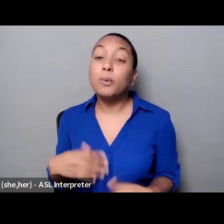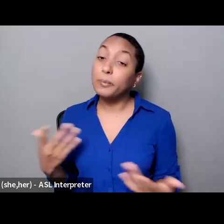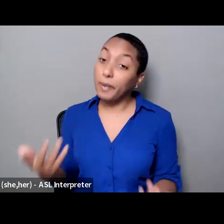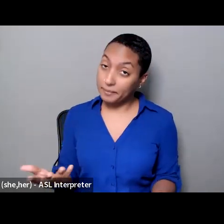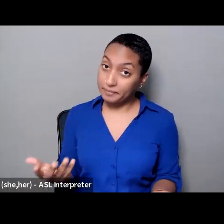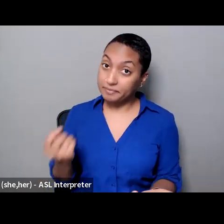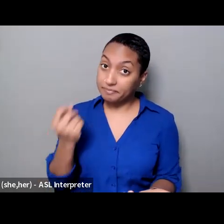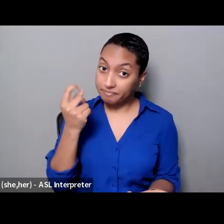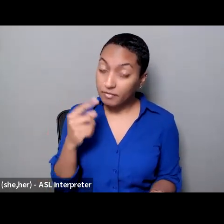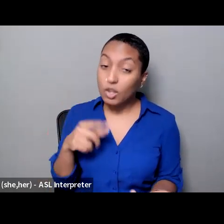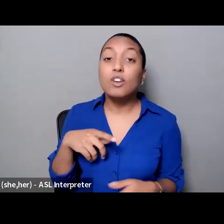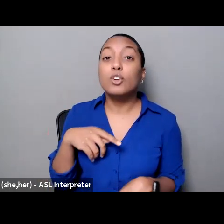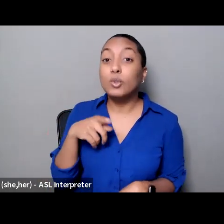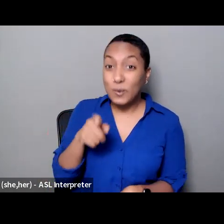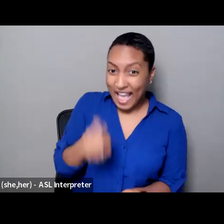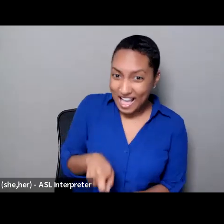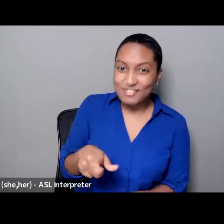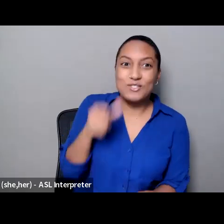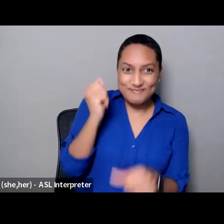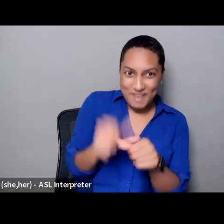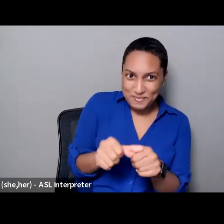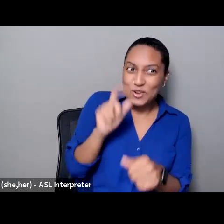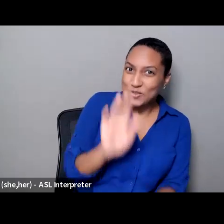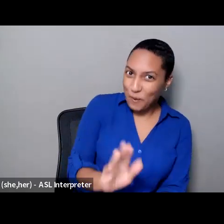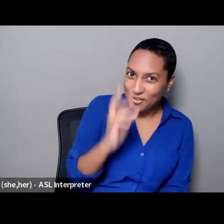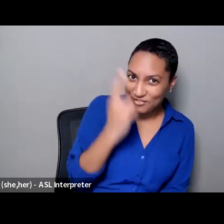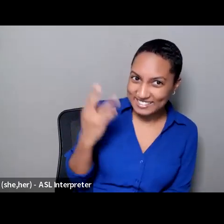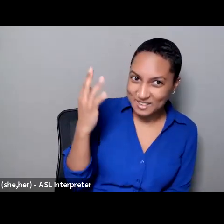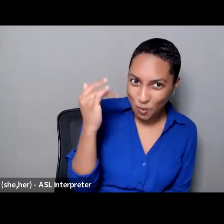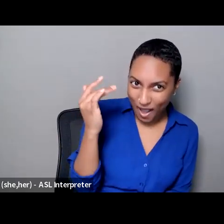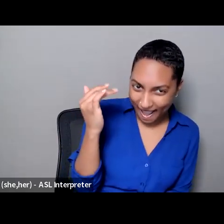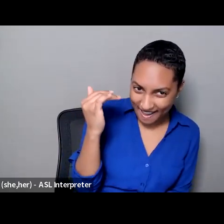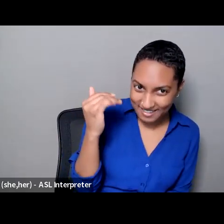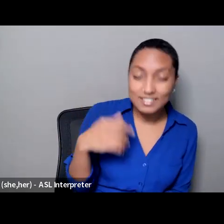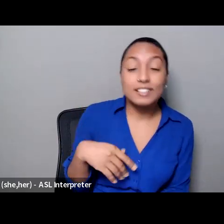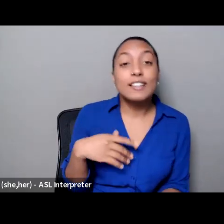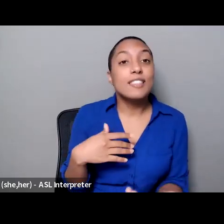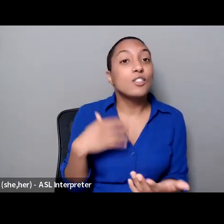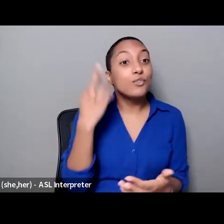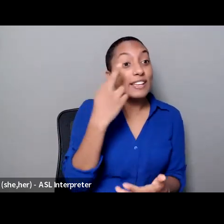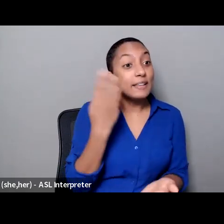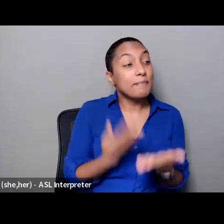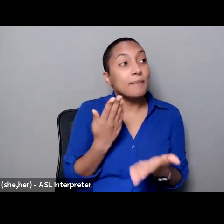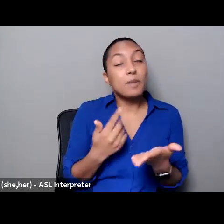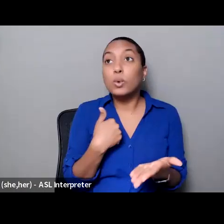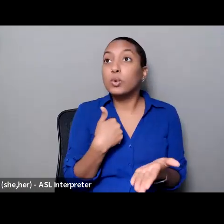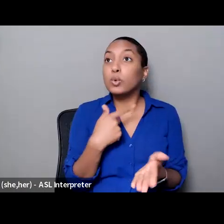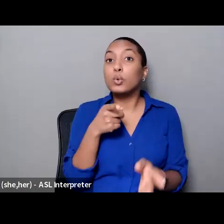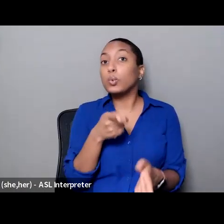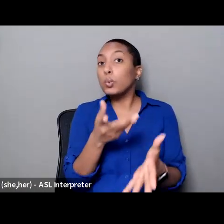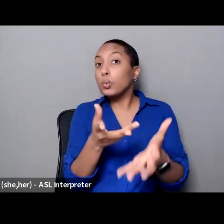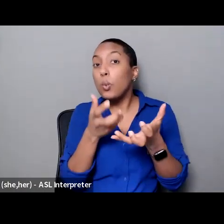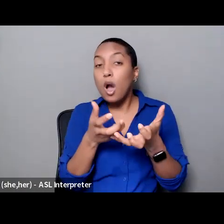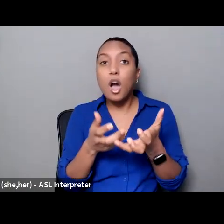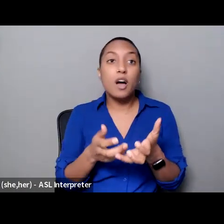to your why, and the why might be that we want to embrace a diverse environment. The why might be that we